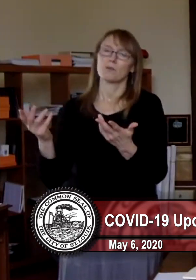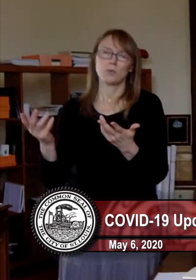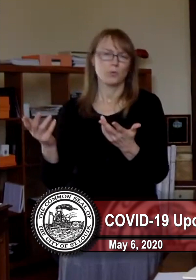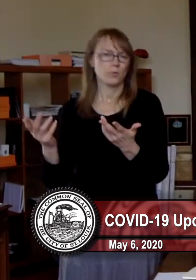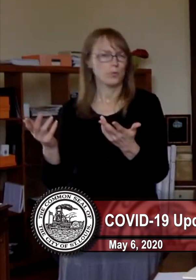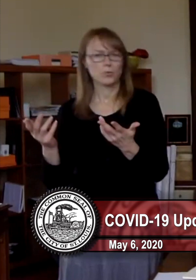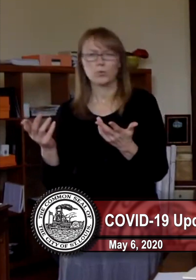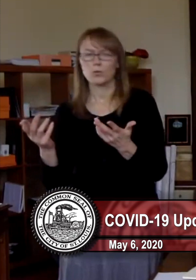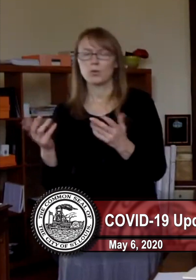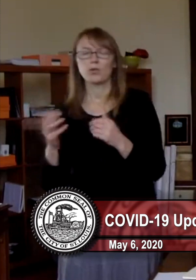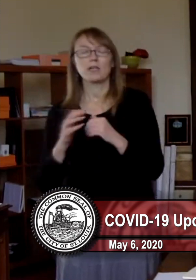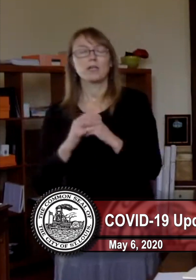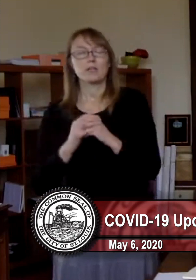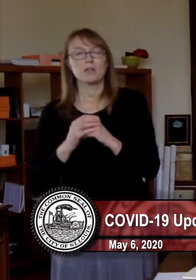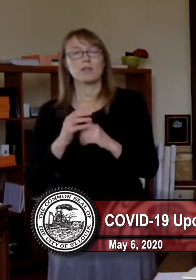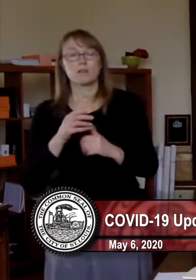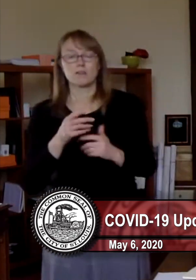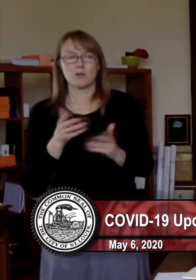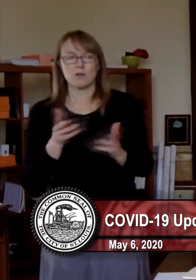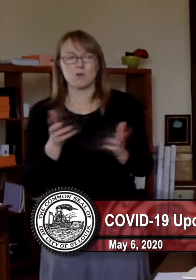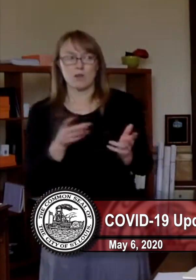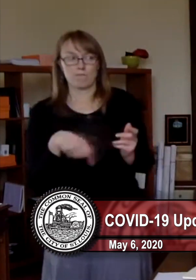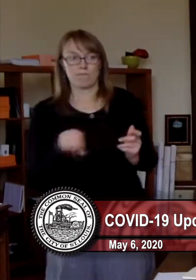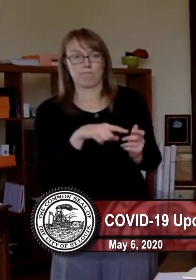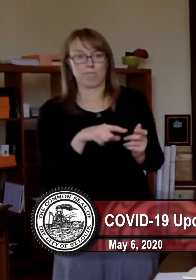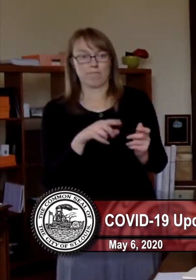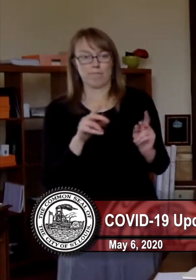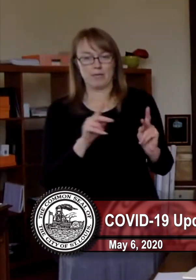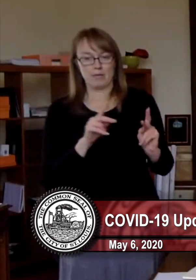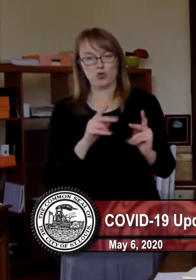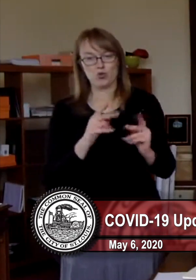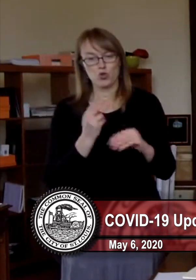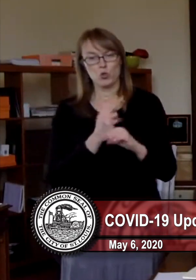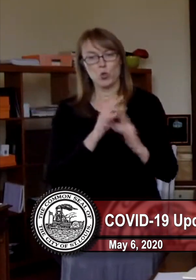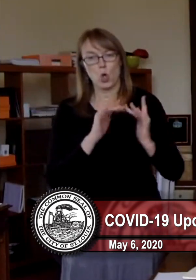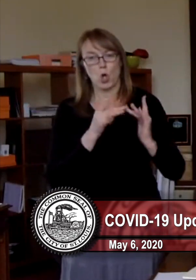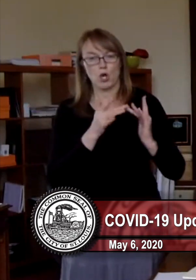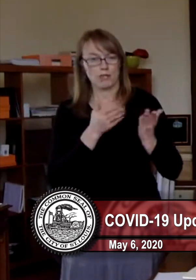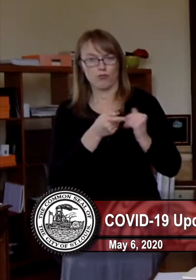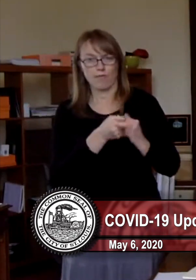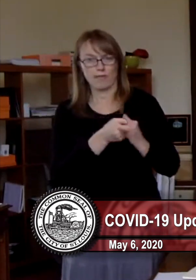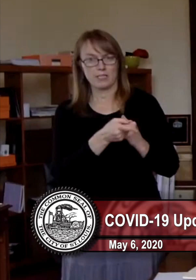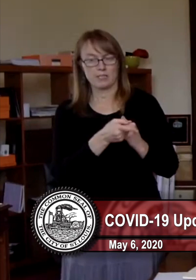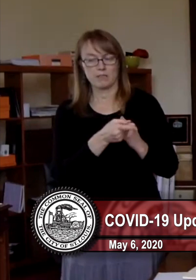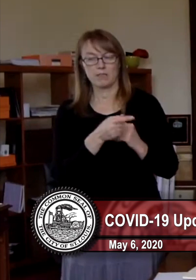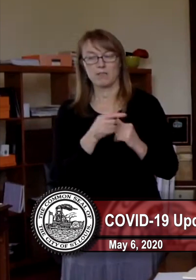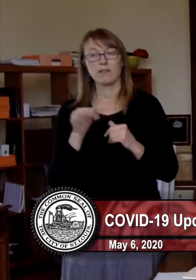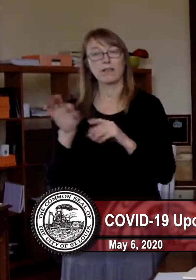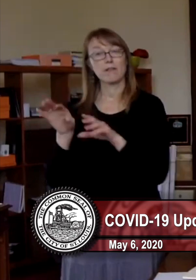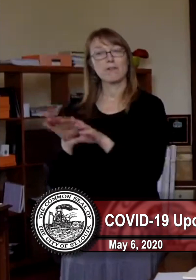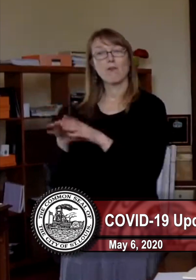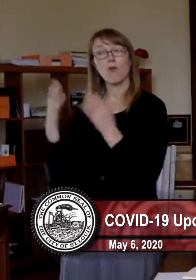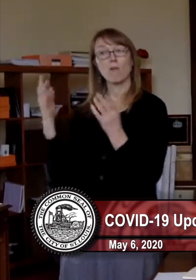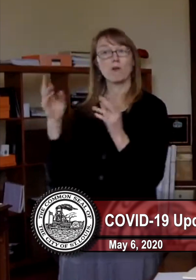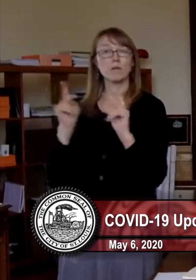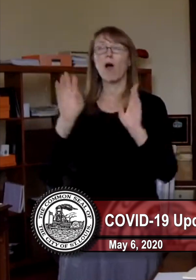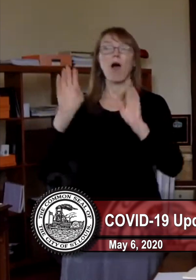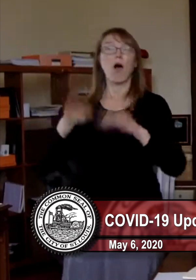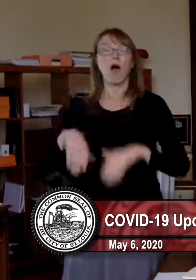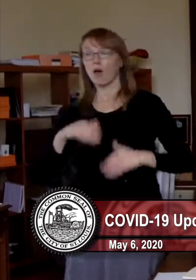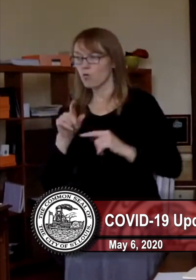people who can't, we want to be able to help them, but if everybody shows up, it'll be a very long wait.